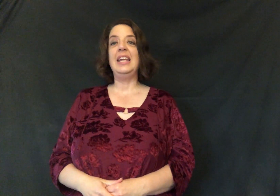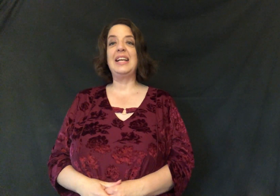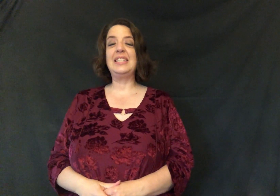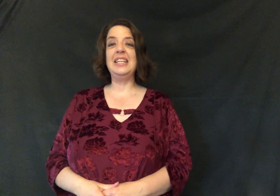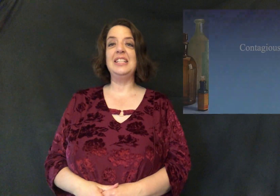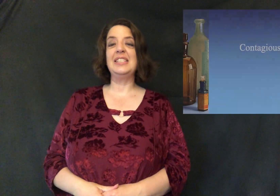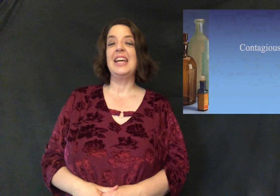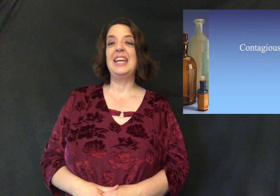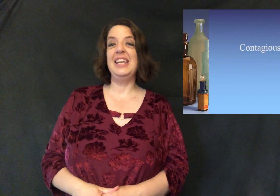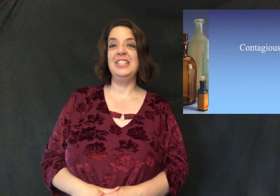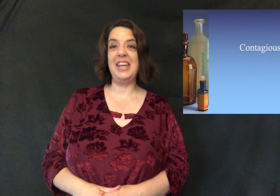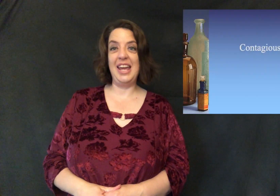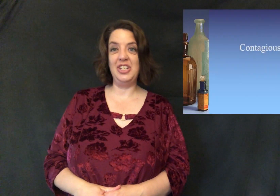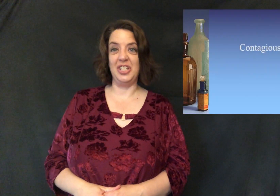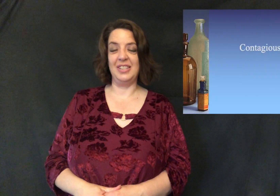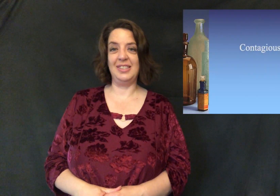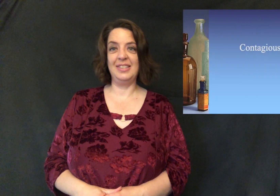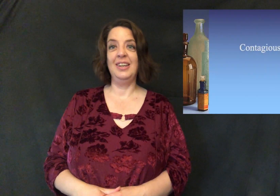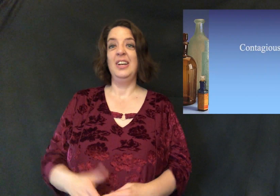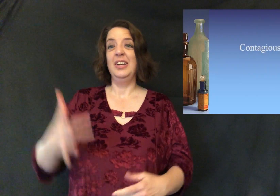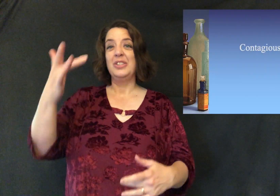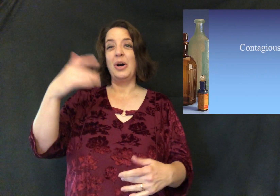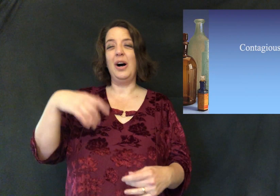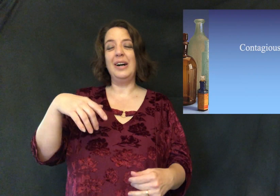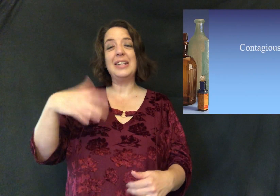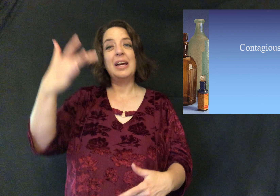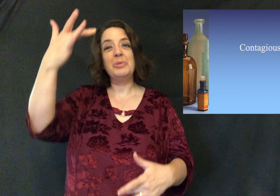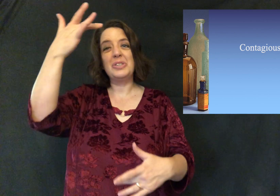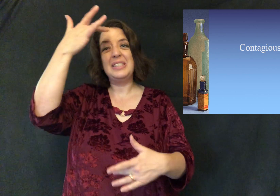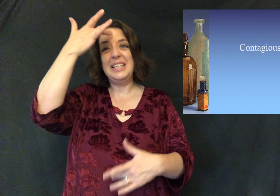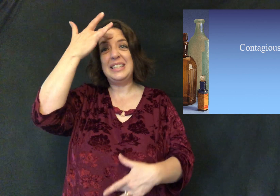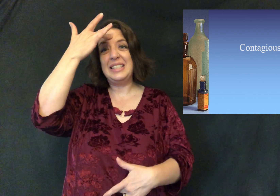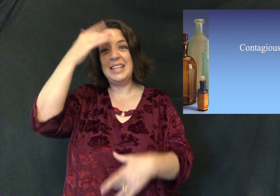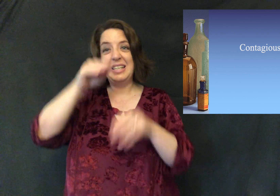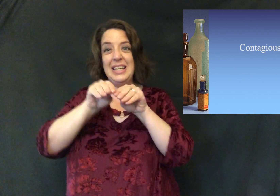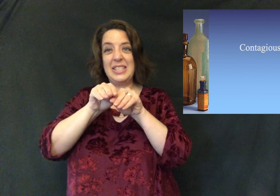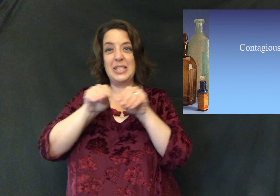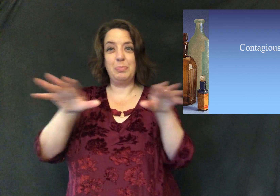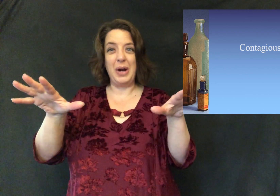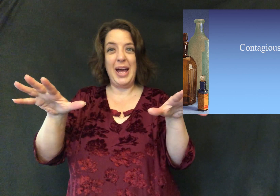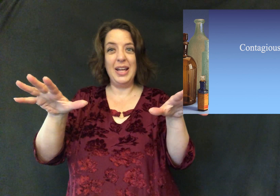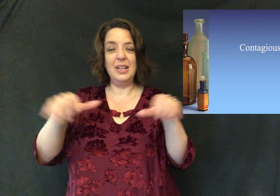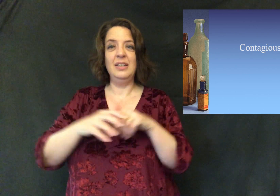Next is contagious. So a lot of times you'll see sickness spread